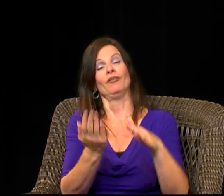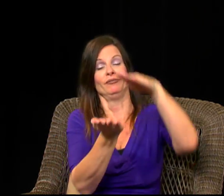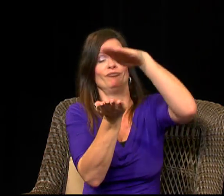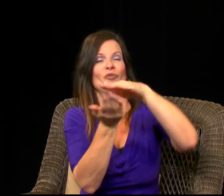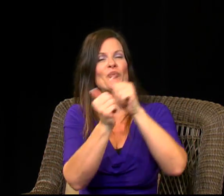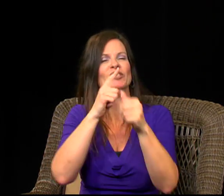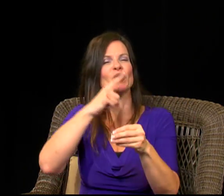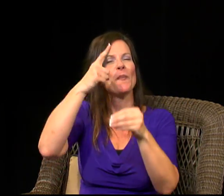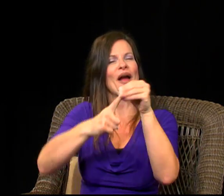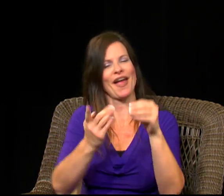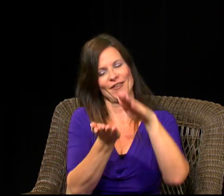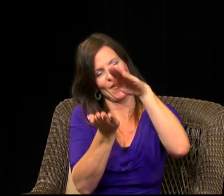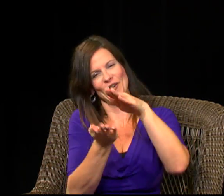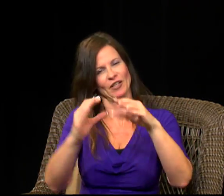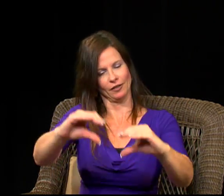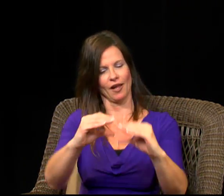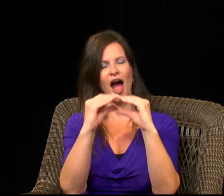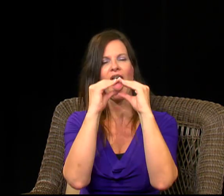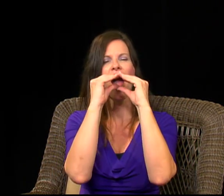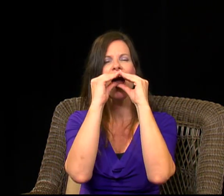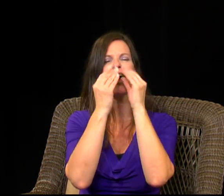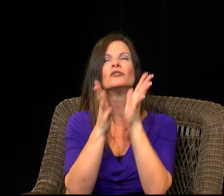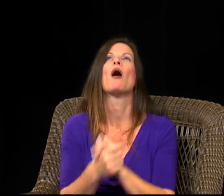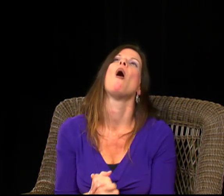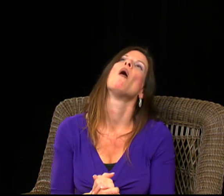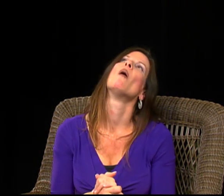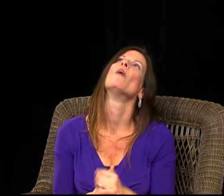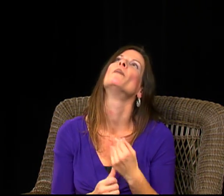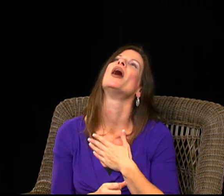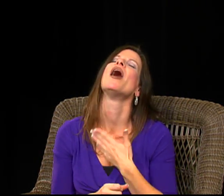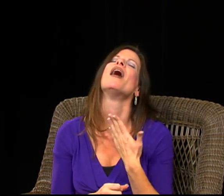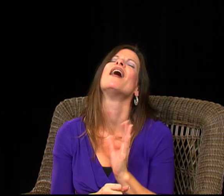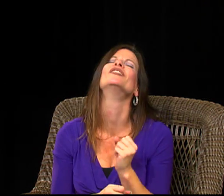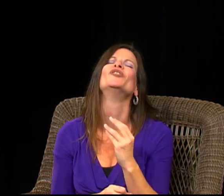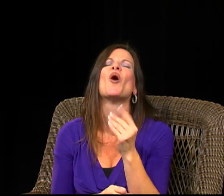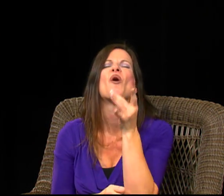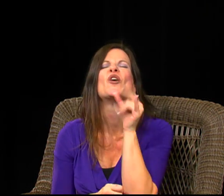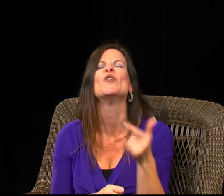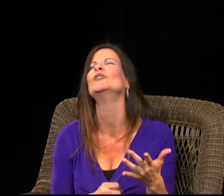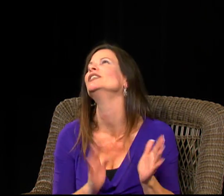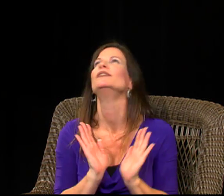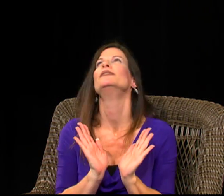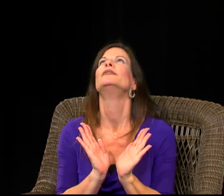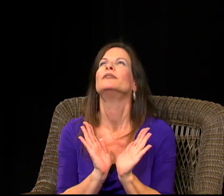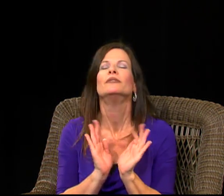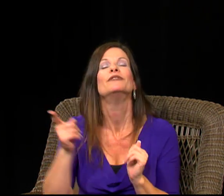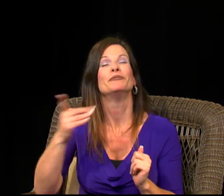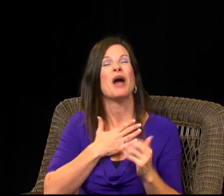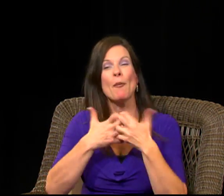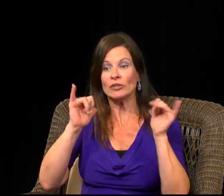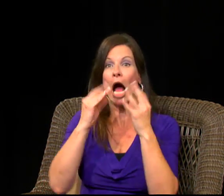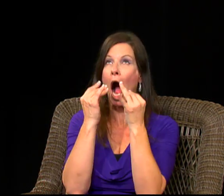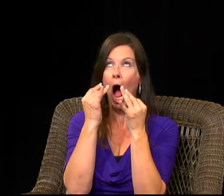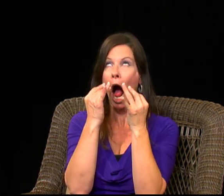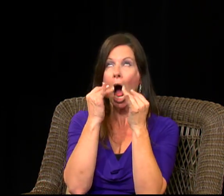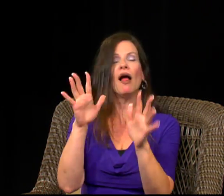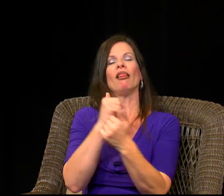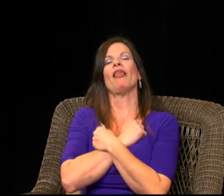house, you will not find any salt. But I kind of made this vinaigrette, and then I put it on a sandwich